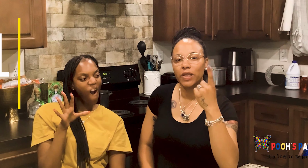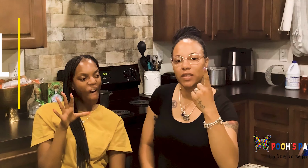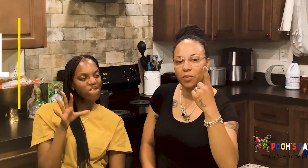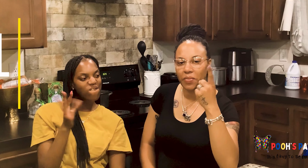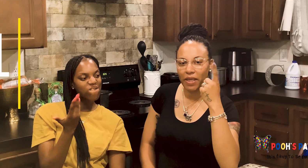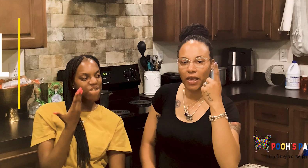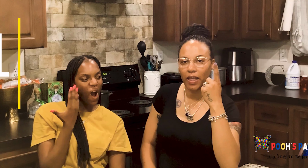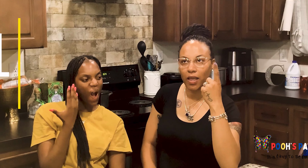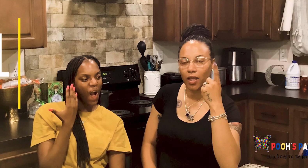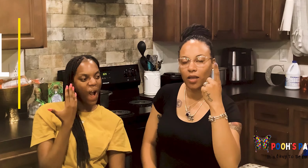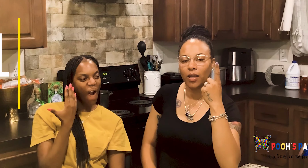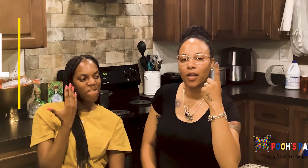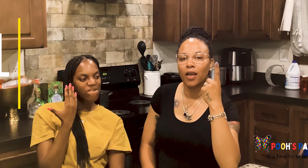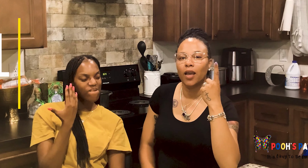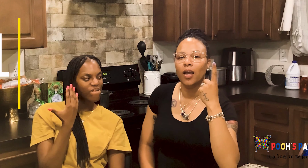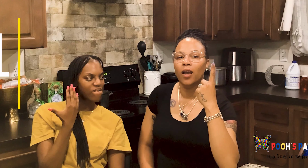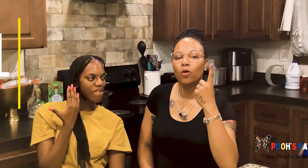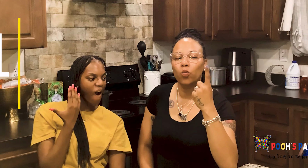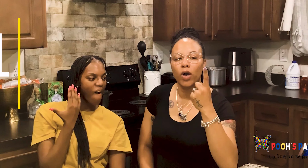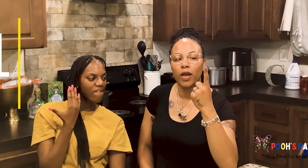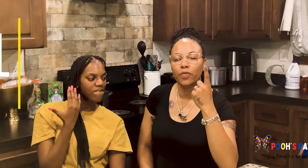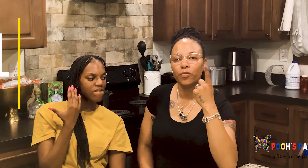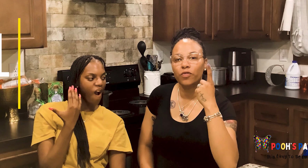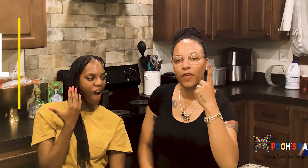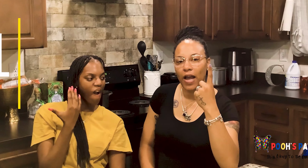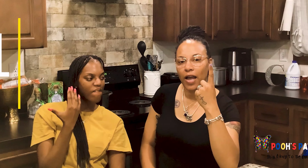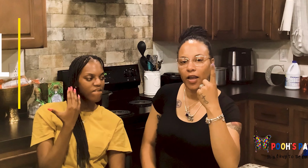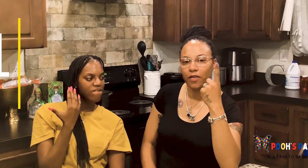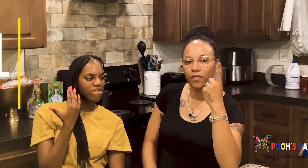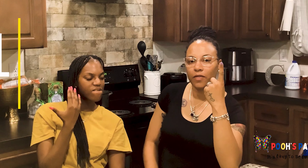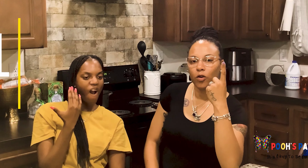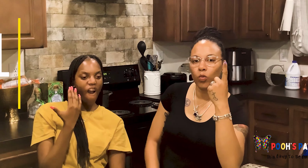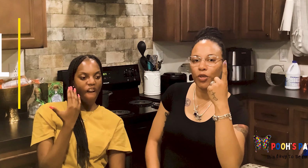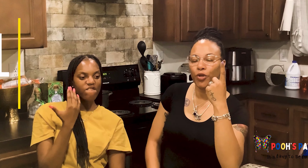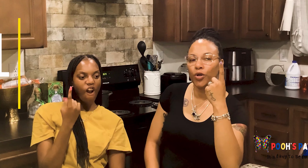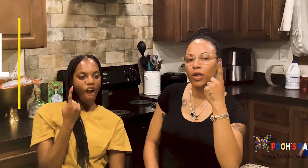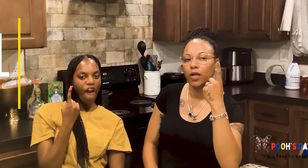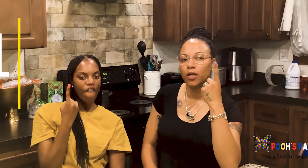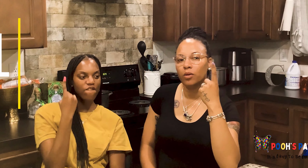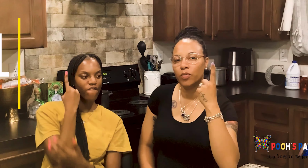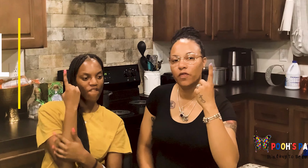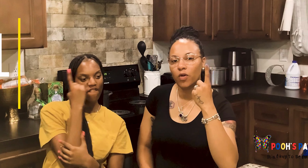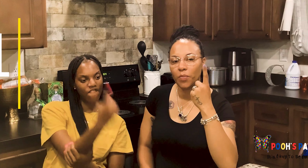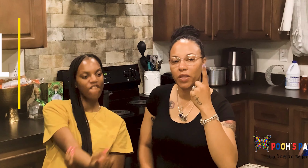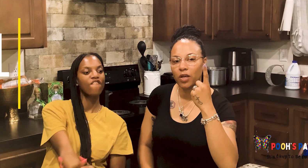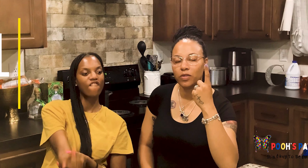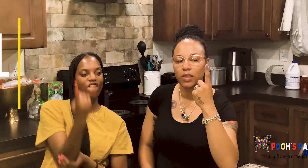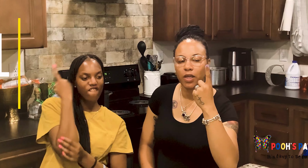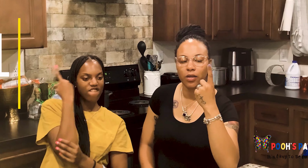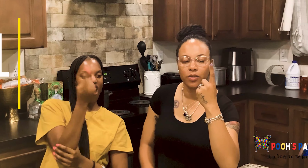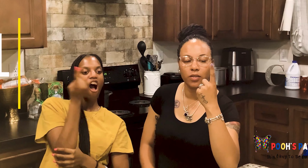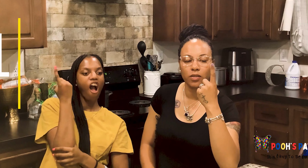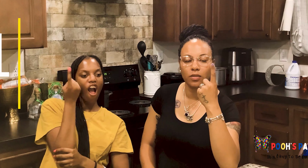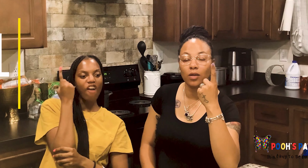Reason being, 1 through 5, when you're performing those numbers,